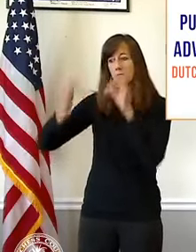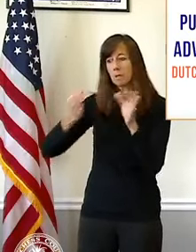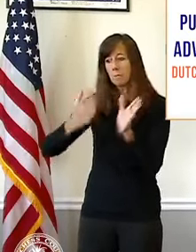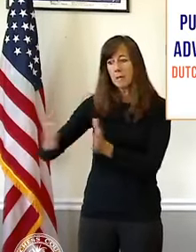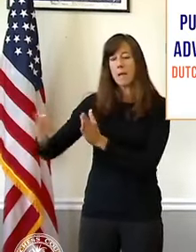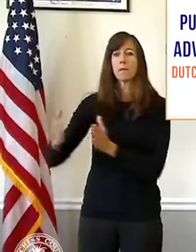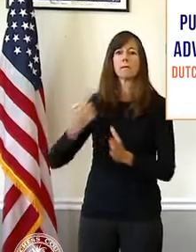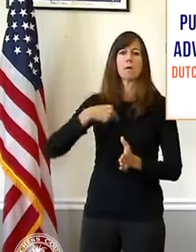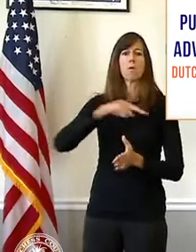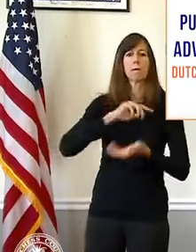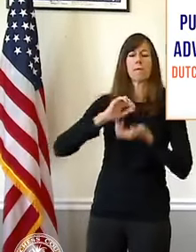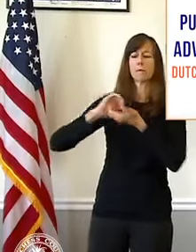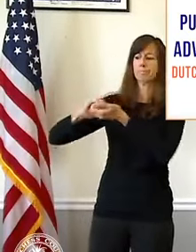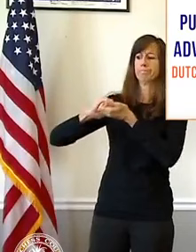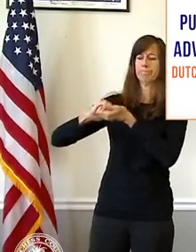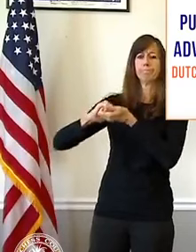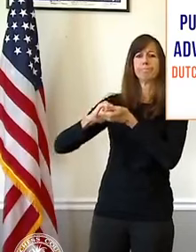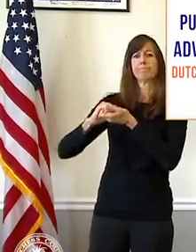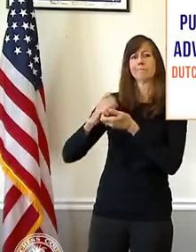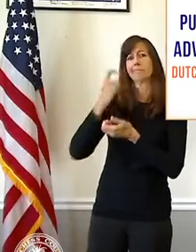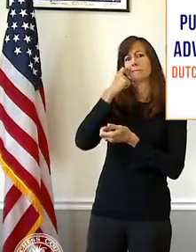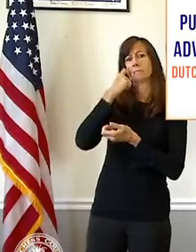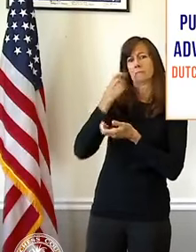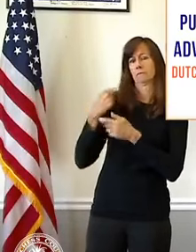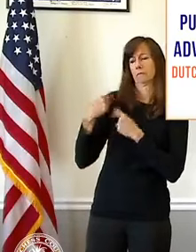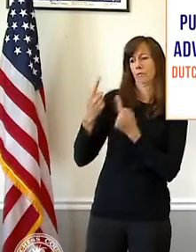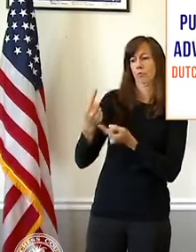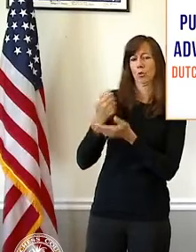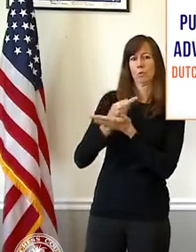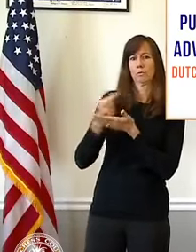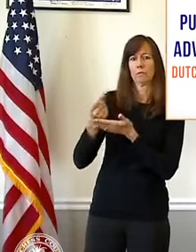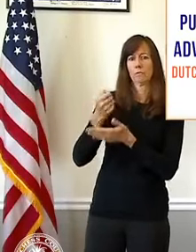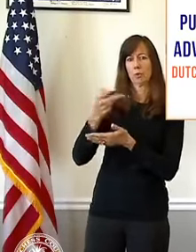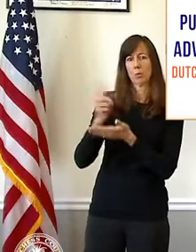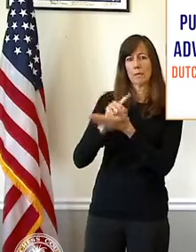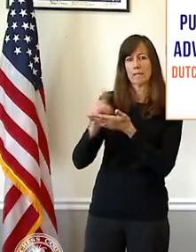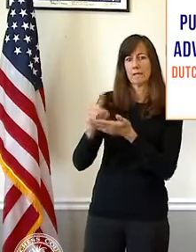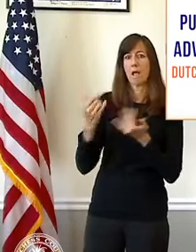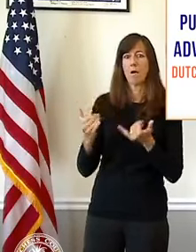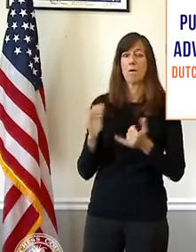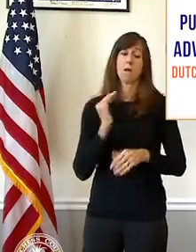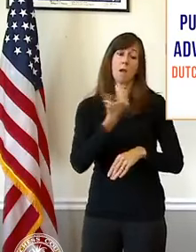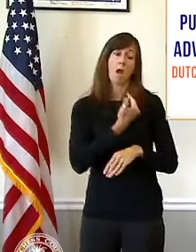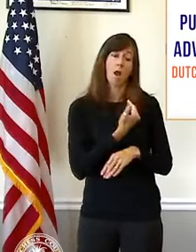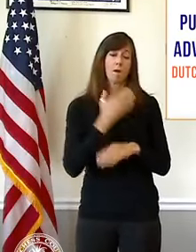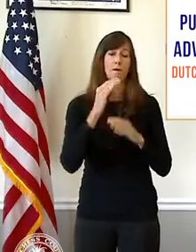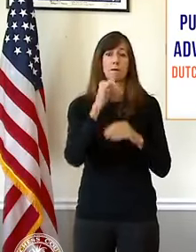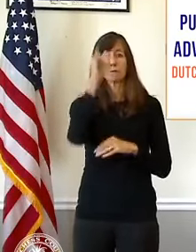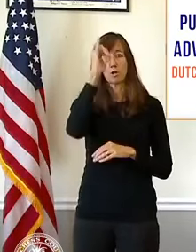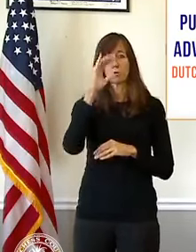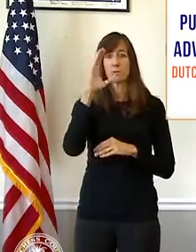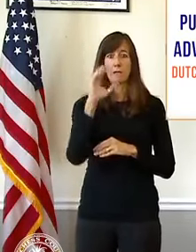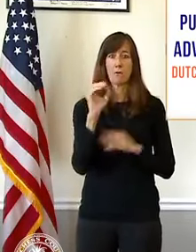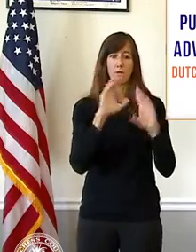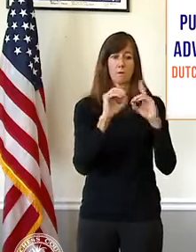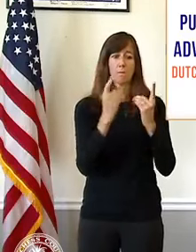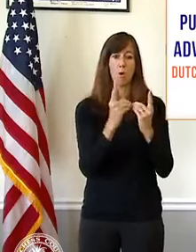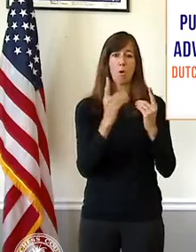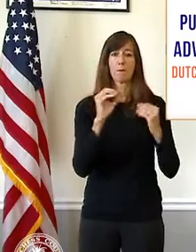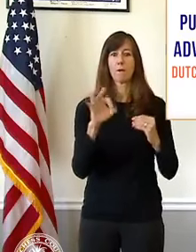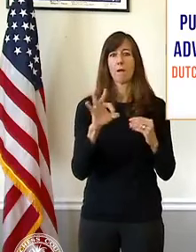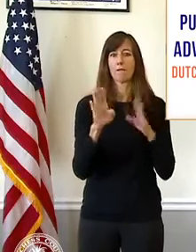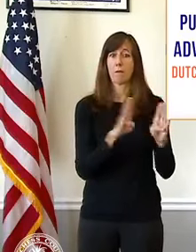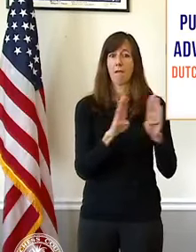provide support. The Dutchess County Department of Behavioral and Community Health is working closely with school districts. We've provided guidance